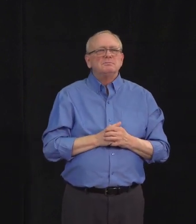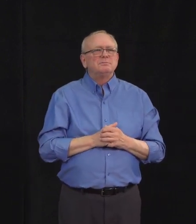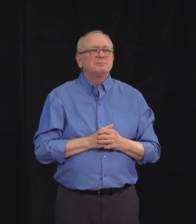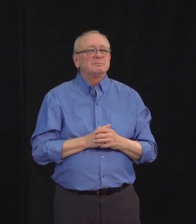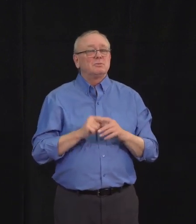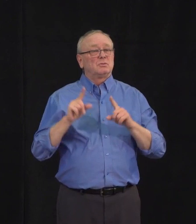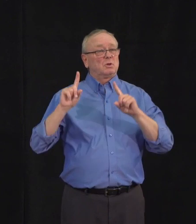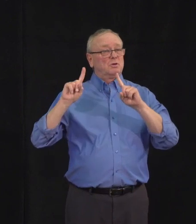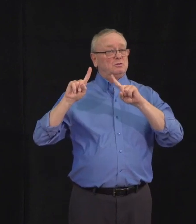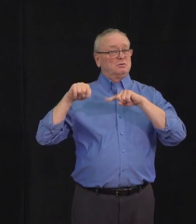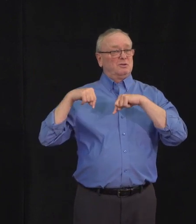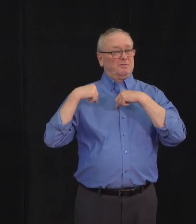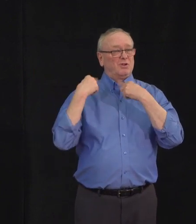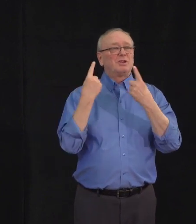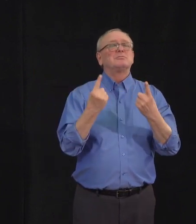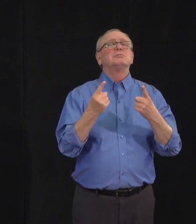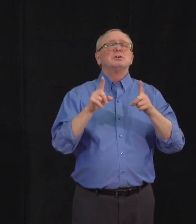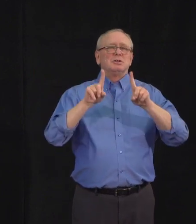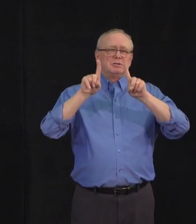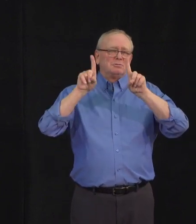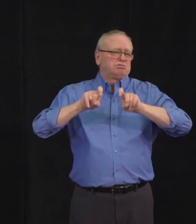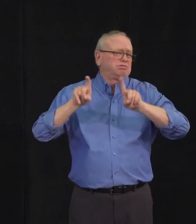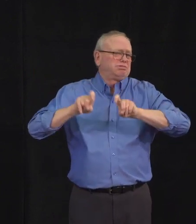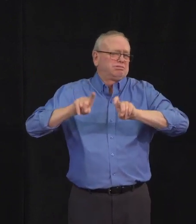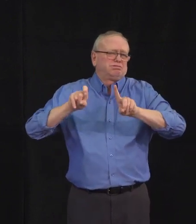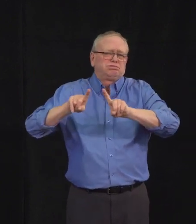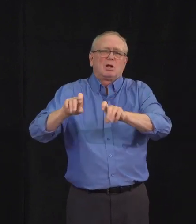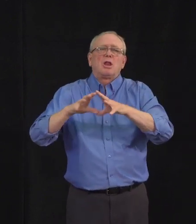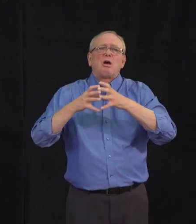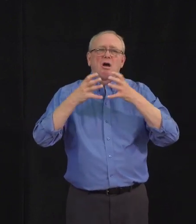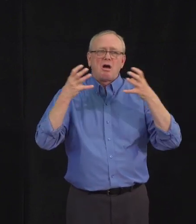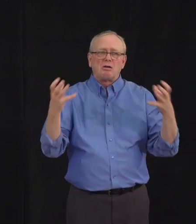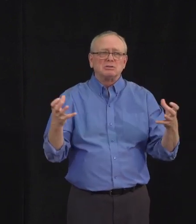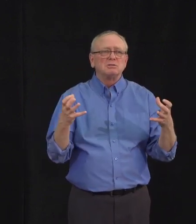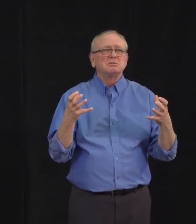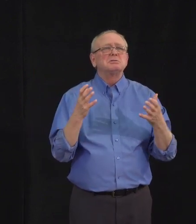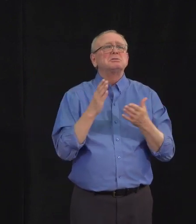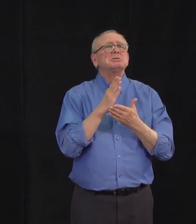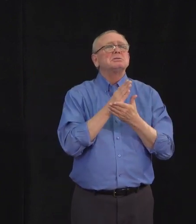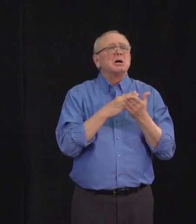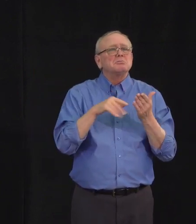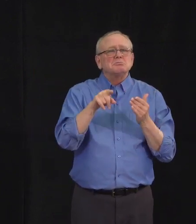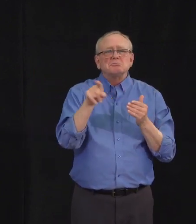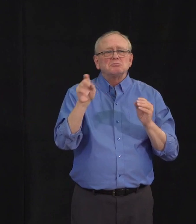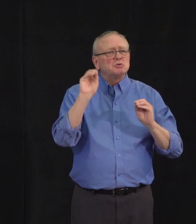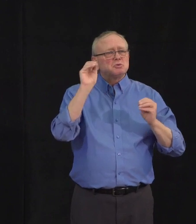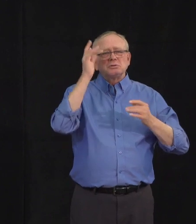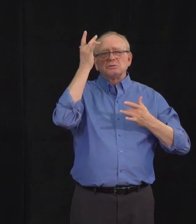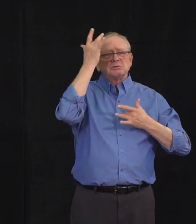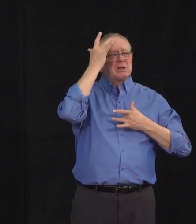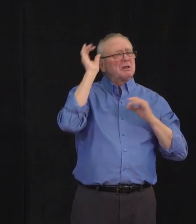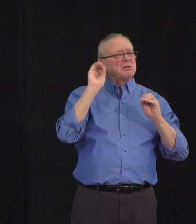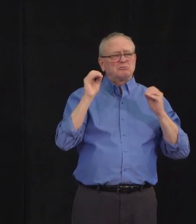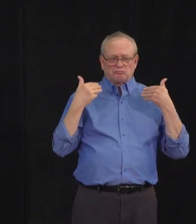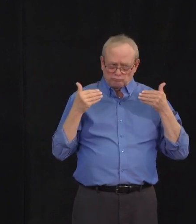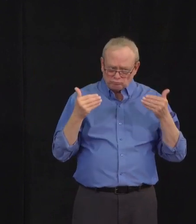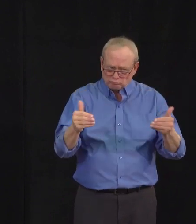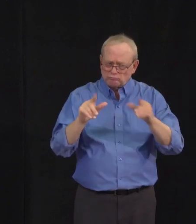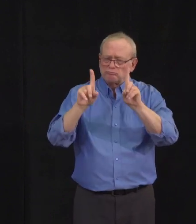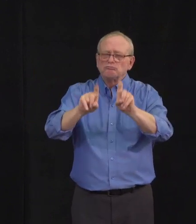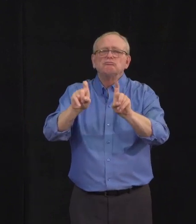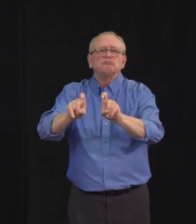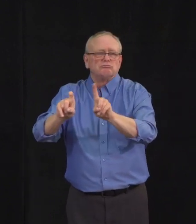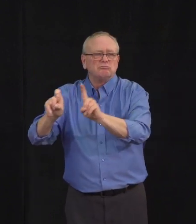including people who had no symptoms but were tested as a part of the outbreak response, there have been a total of